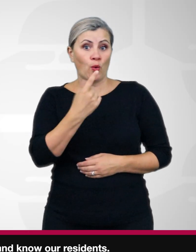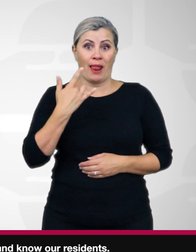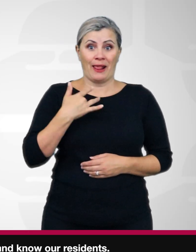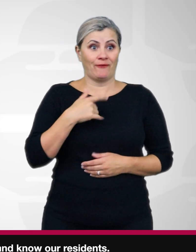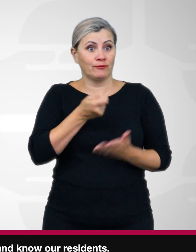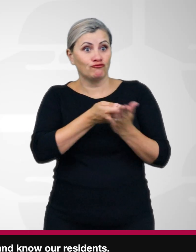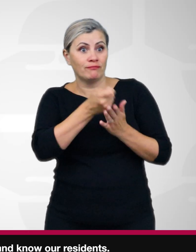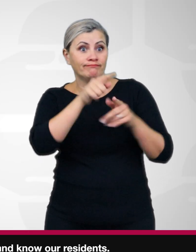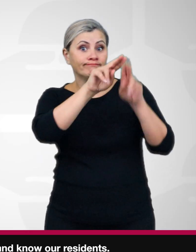understanding and know our residents,